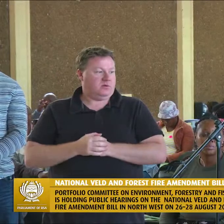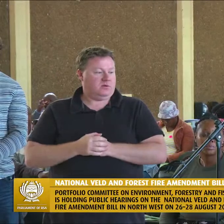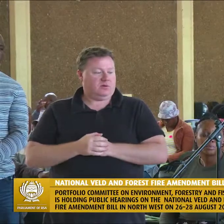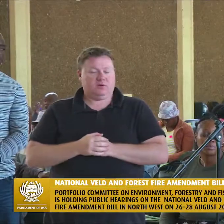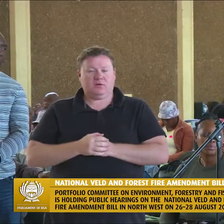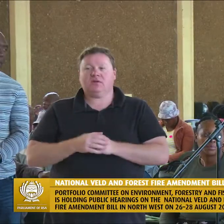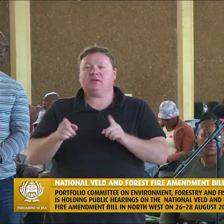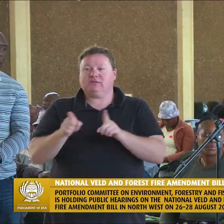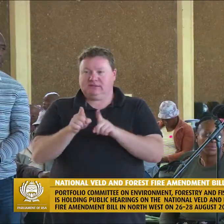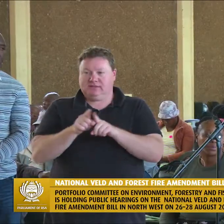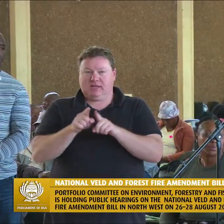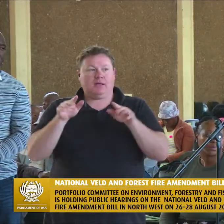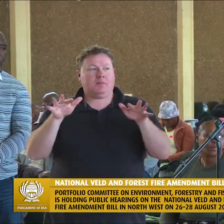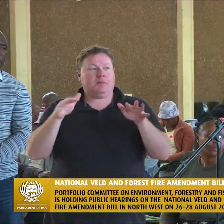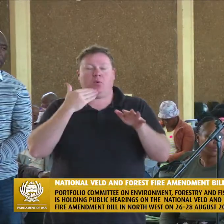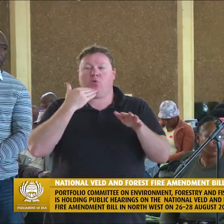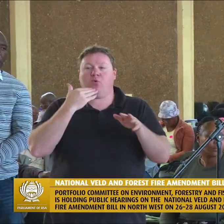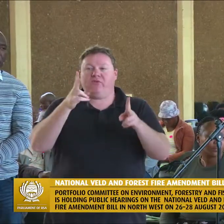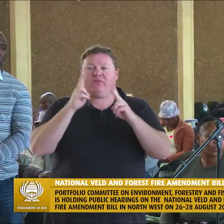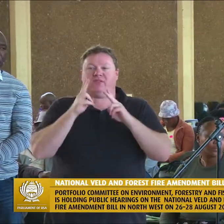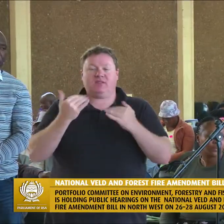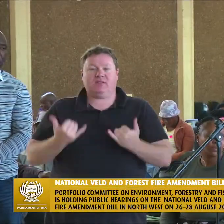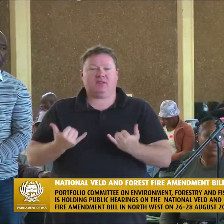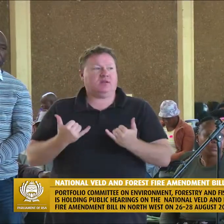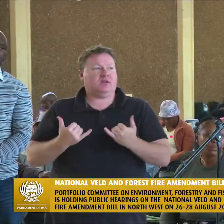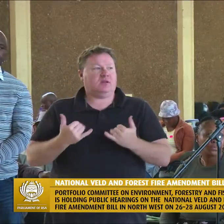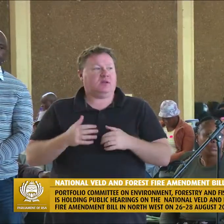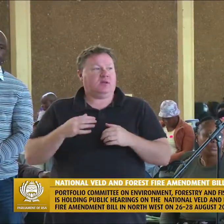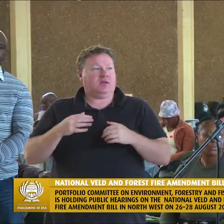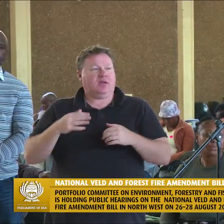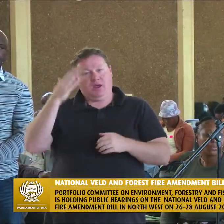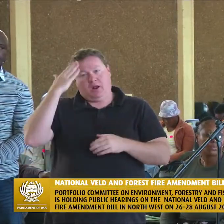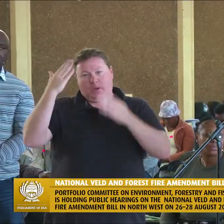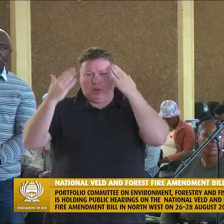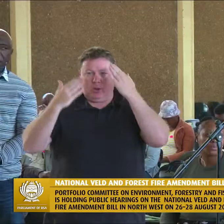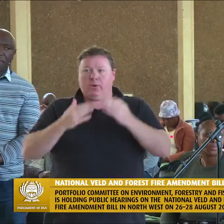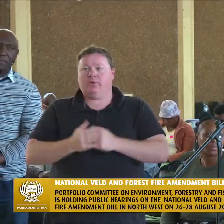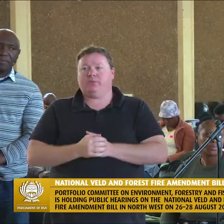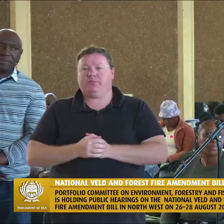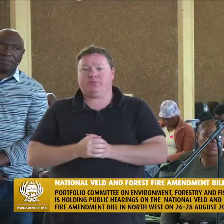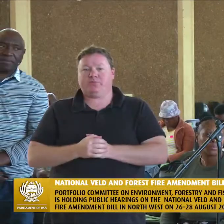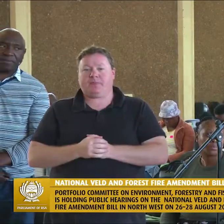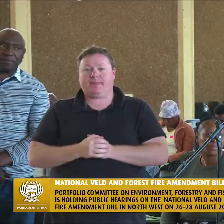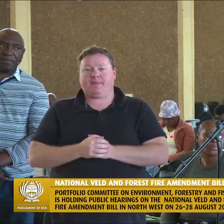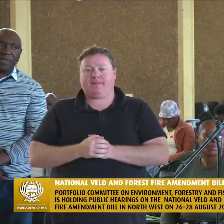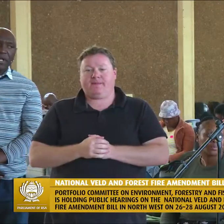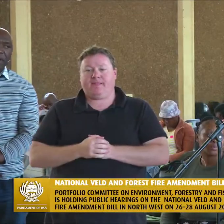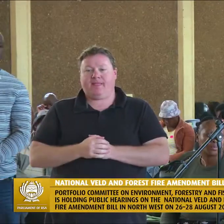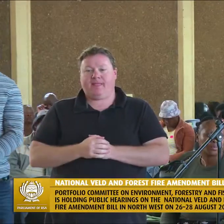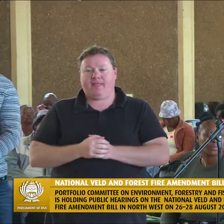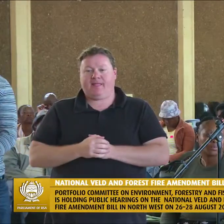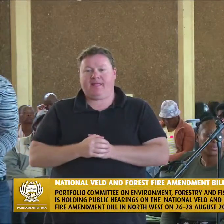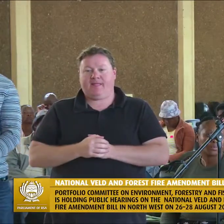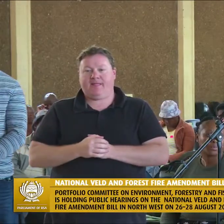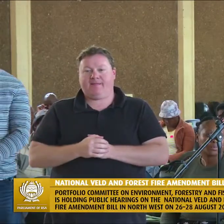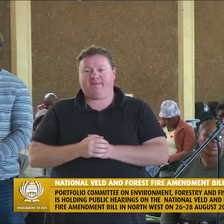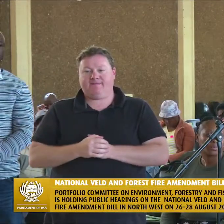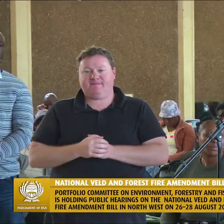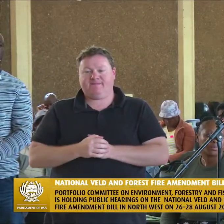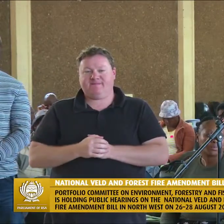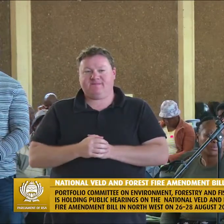members of the public who are here uh danielle from